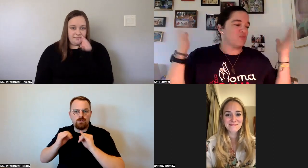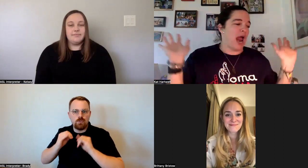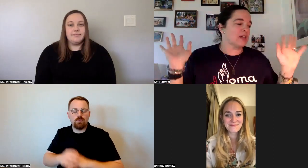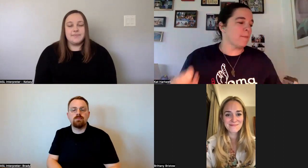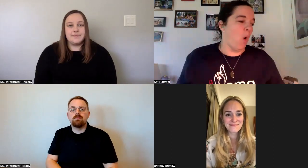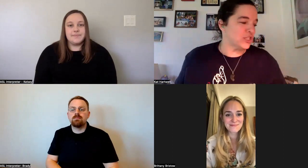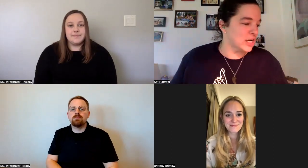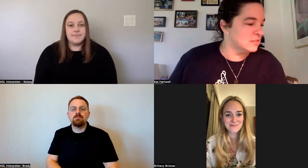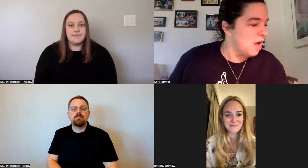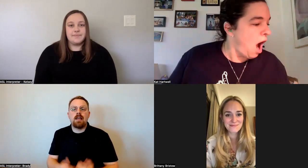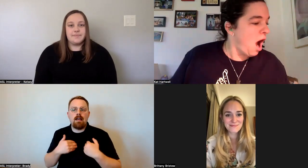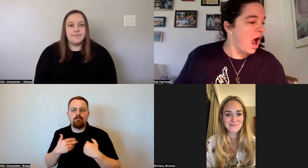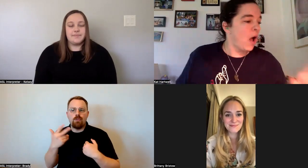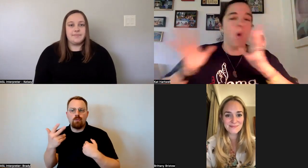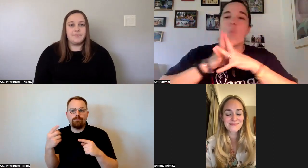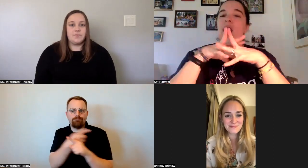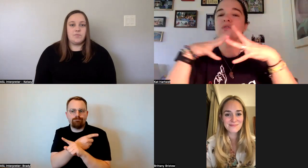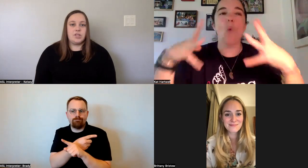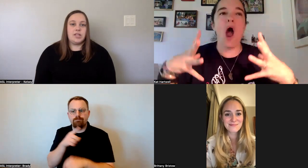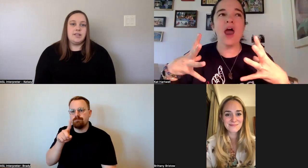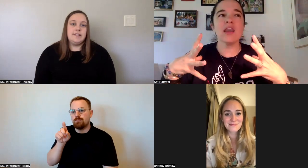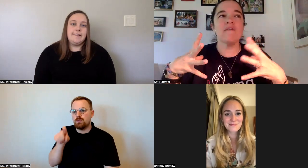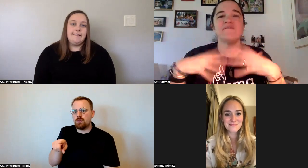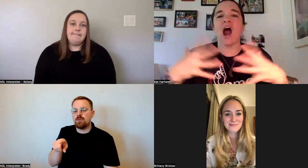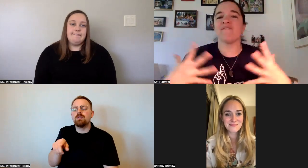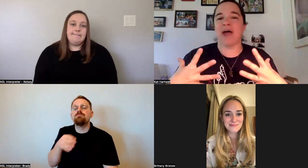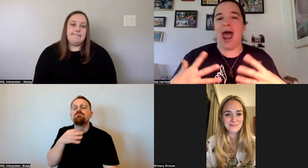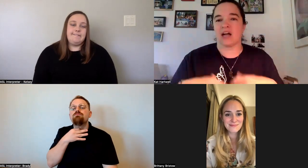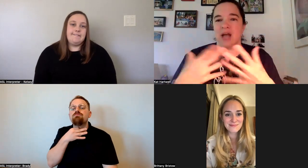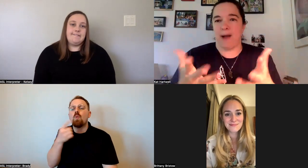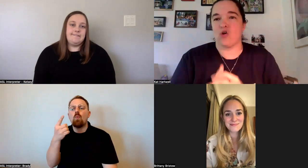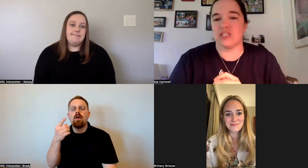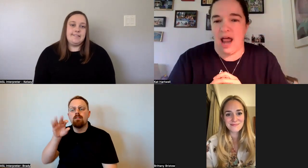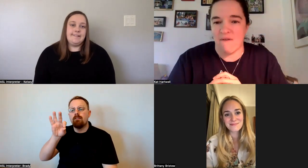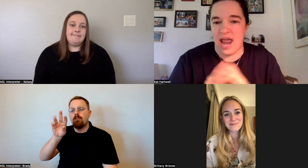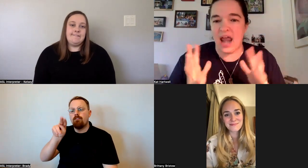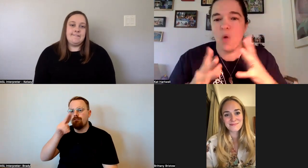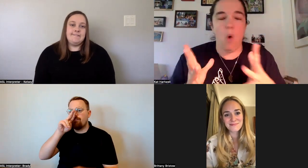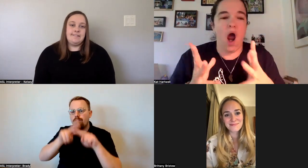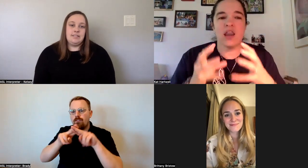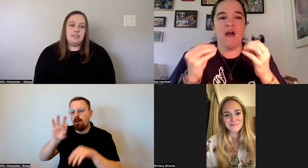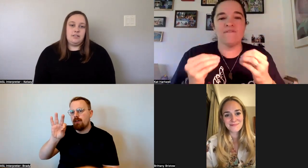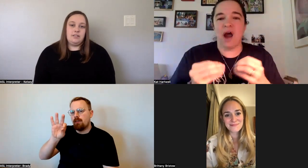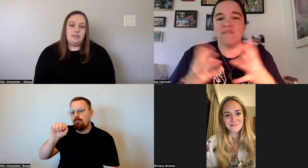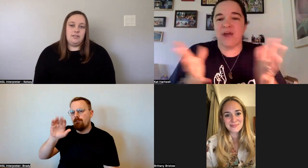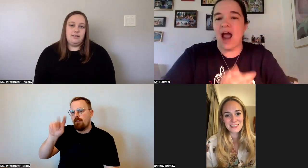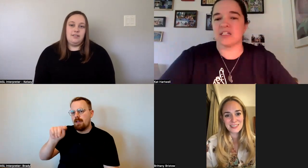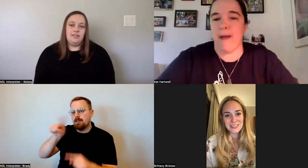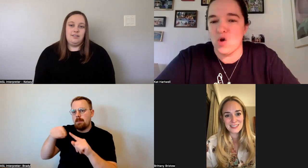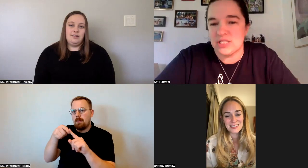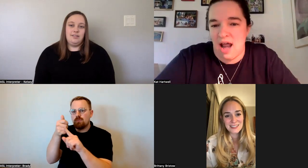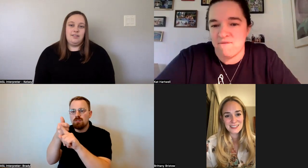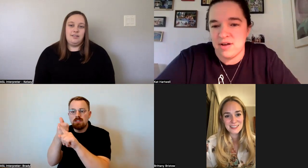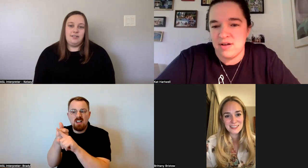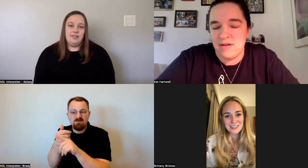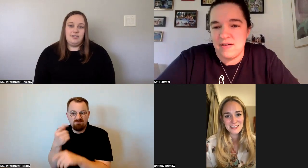3 just random questions. What is one fun fact about yourself? Any one fun fact